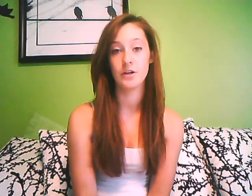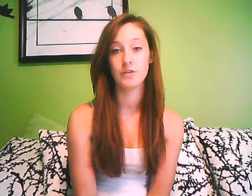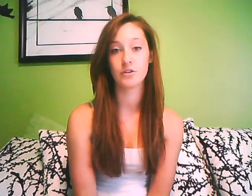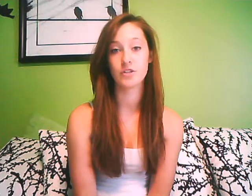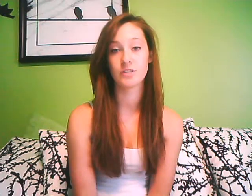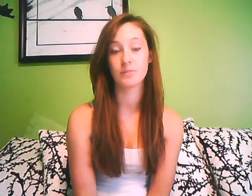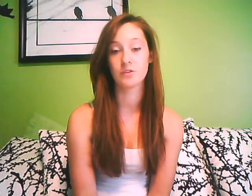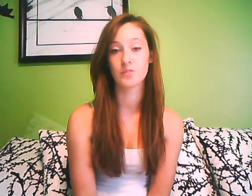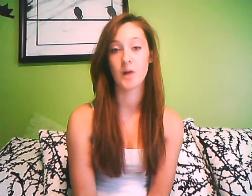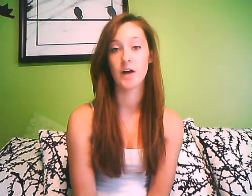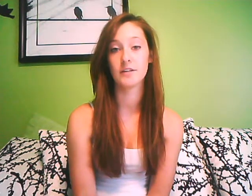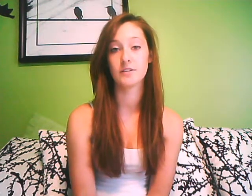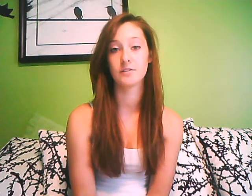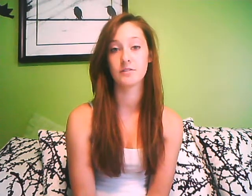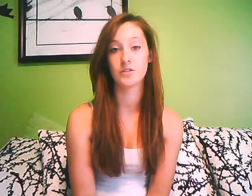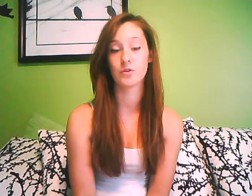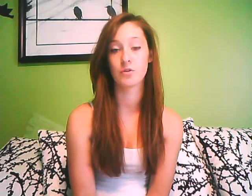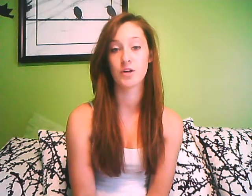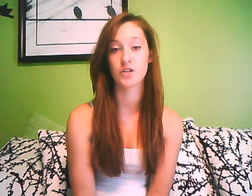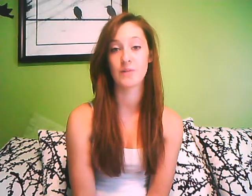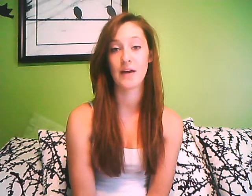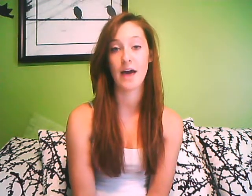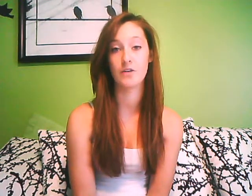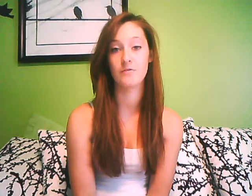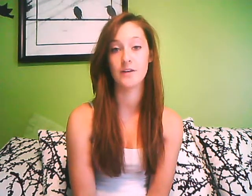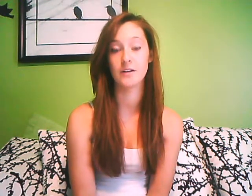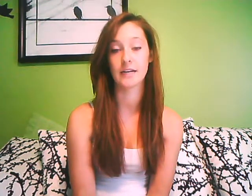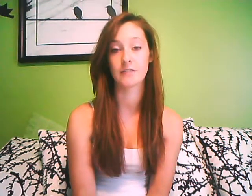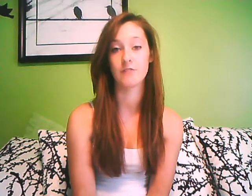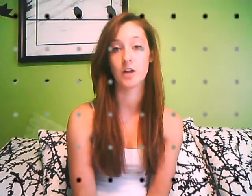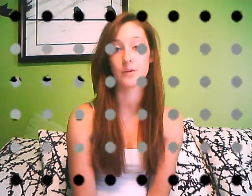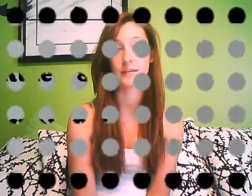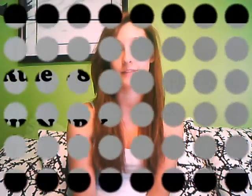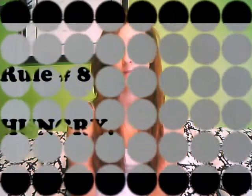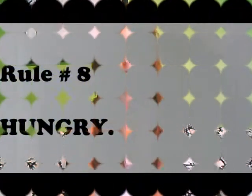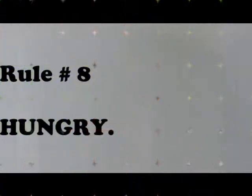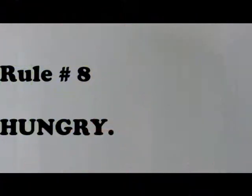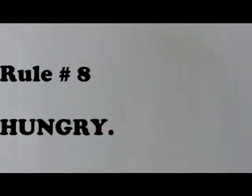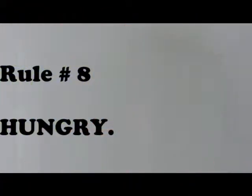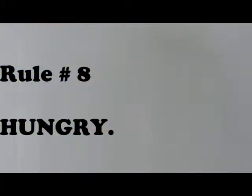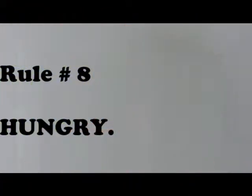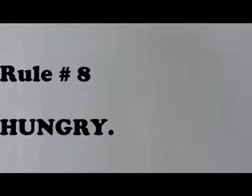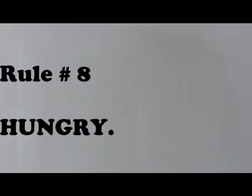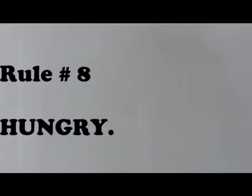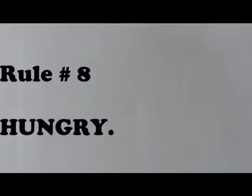can just simply respond to the question about how you feel, like in the following example.